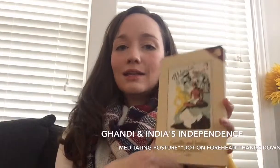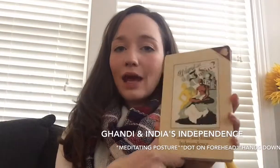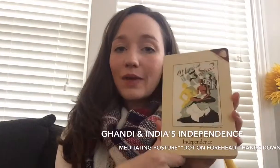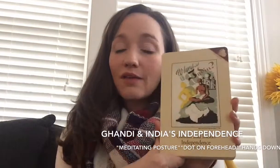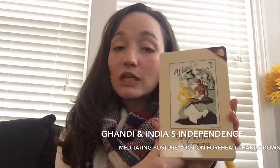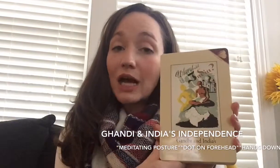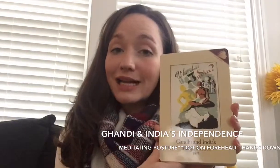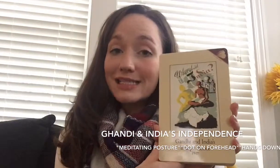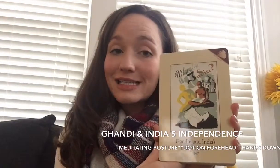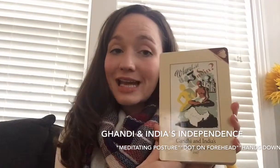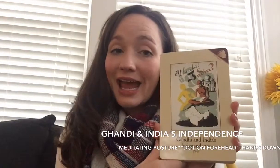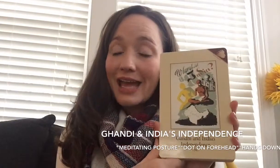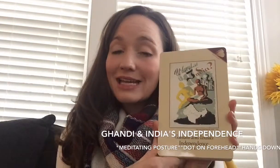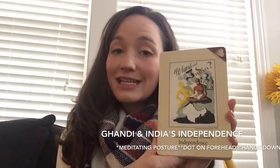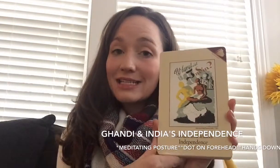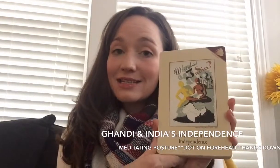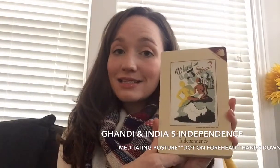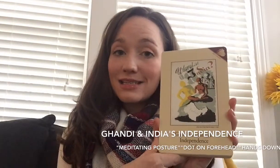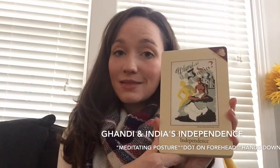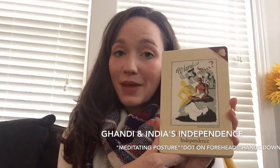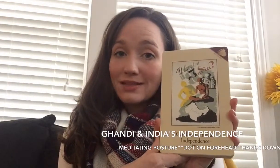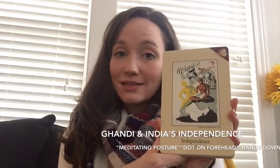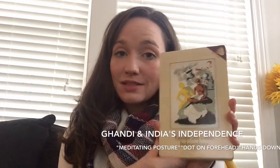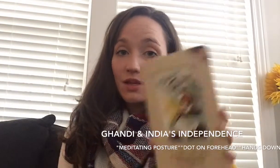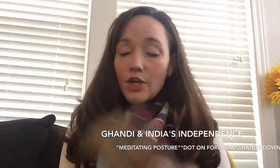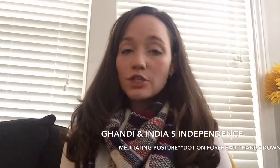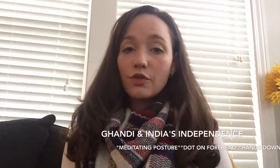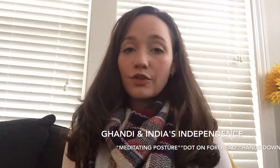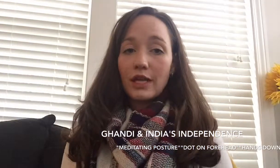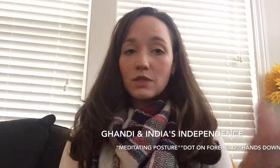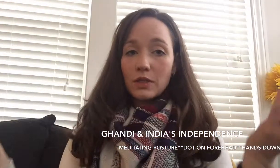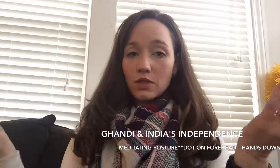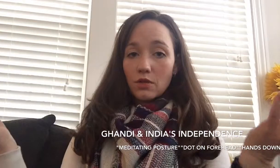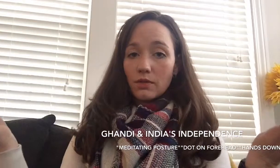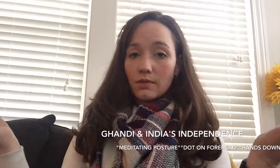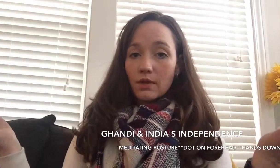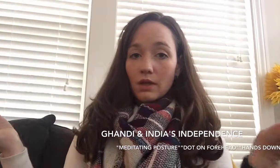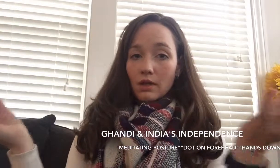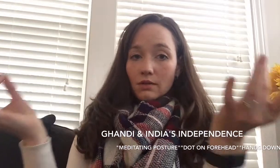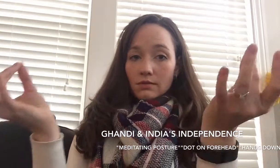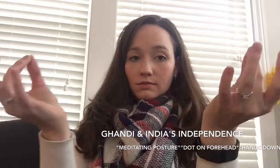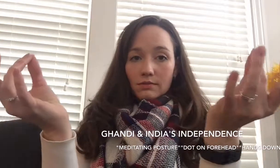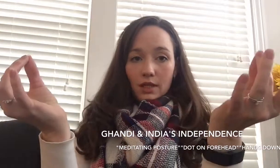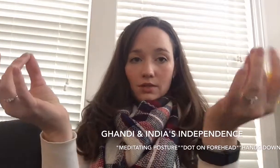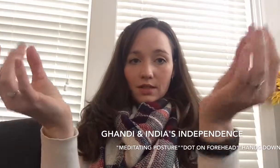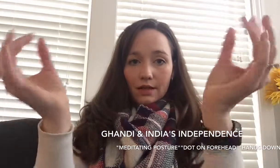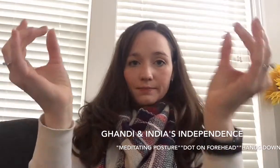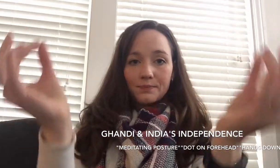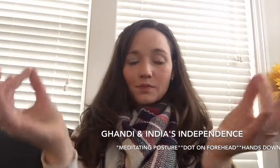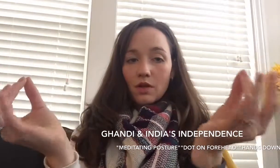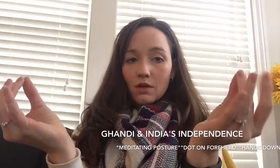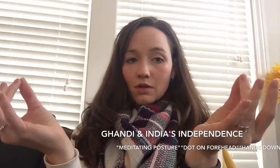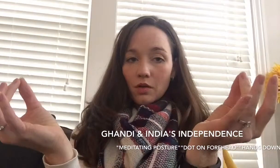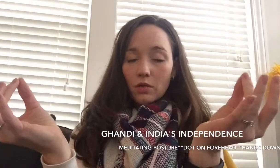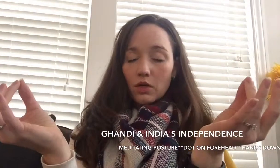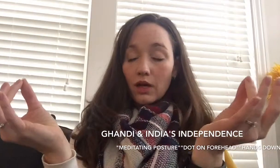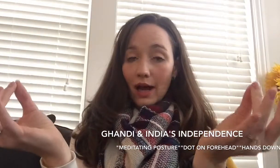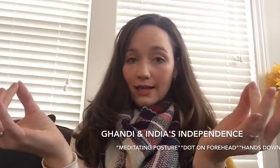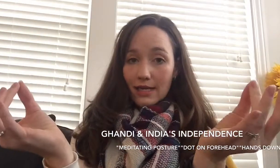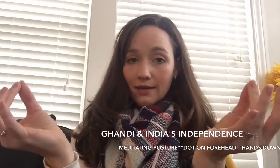Now we have Gandhi and India's independence. So for this we do, can you see that? We do Gandhi,